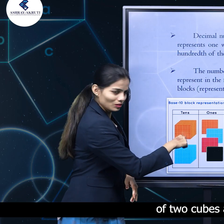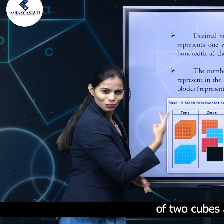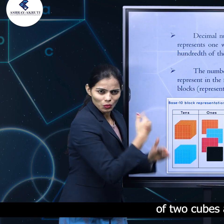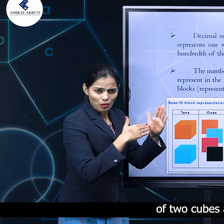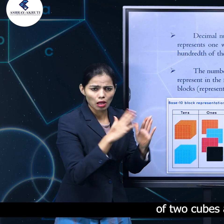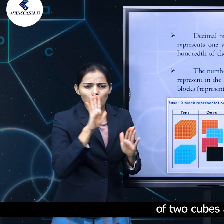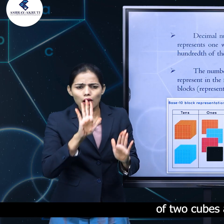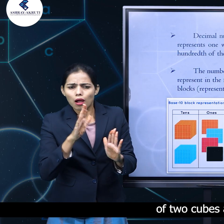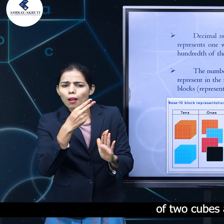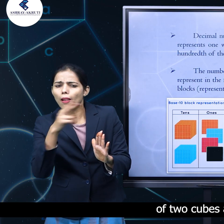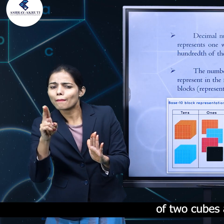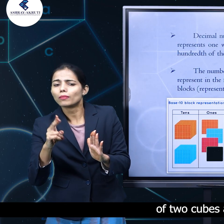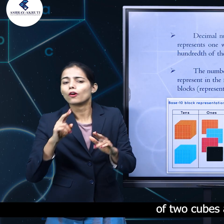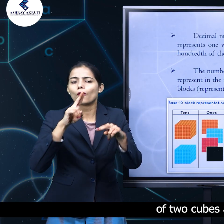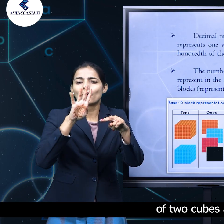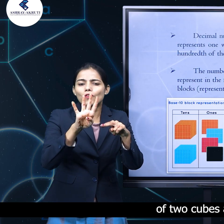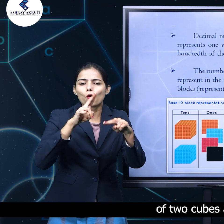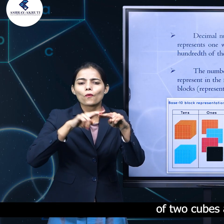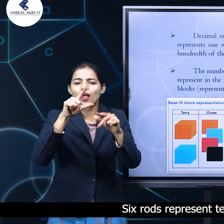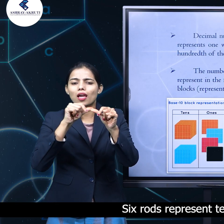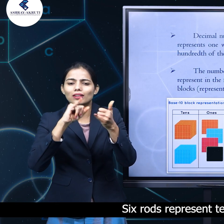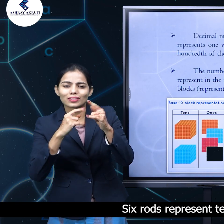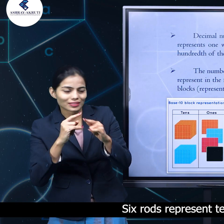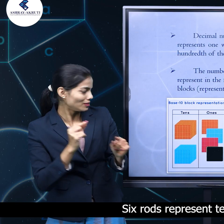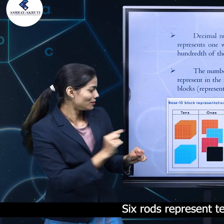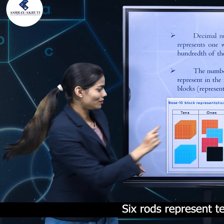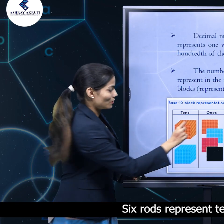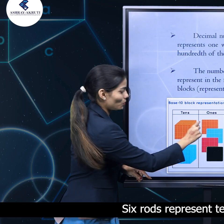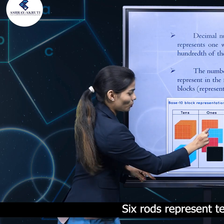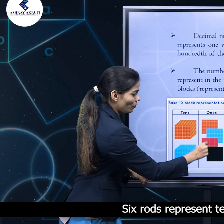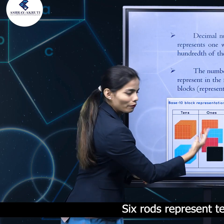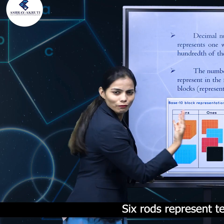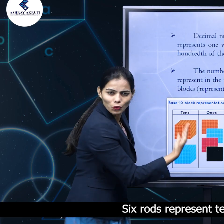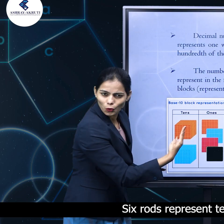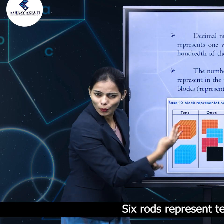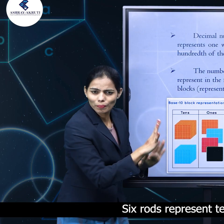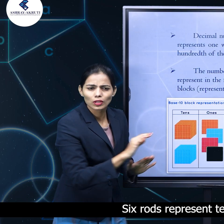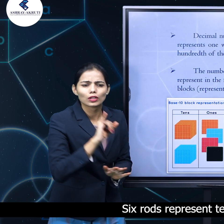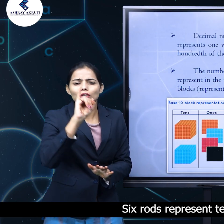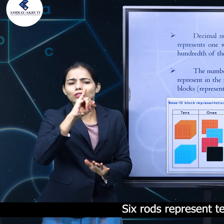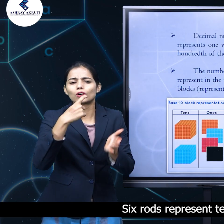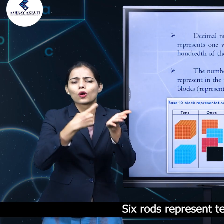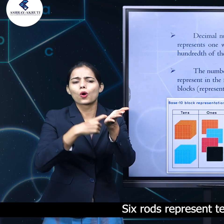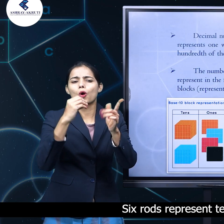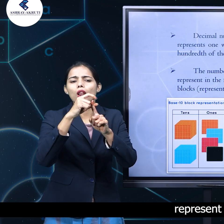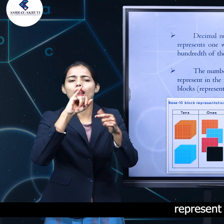cubes and 4 flats, 6 rods represent tenths, and 9 blocks